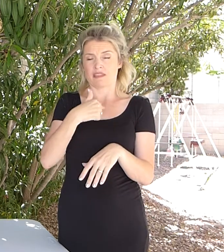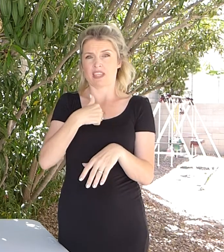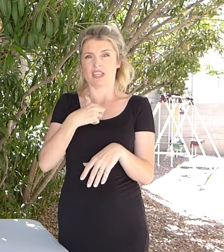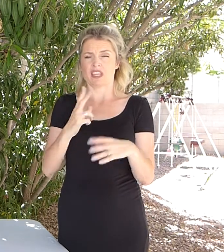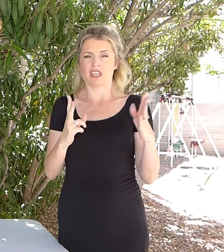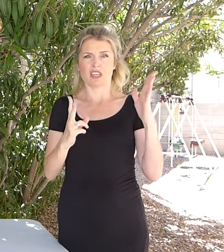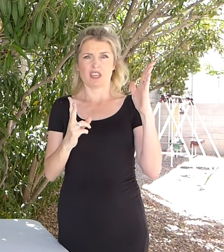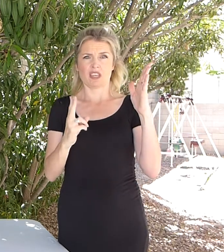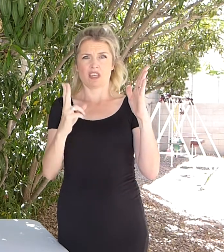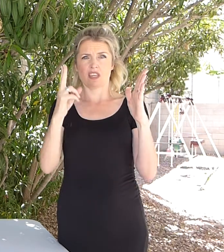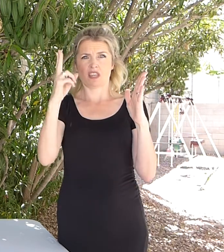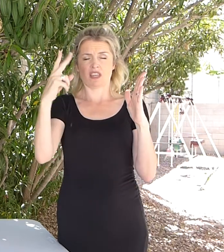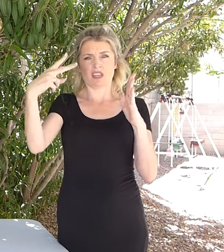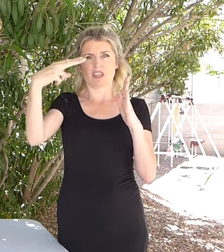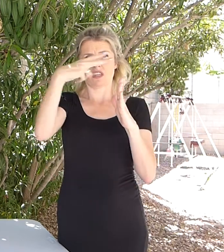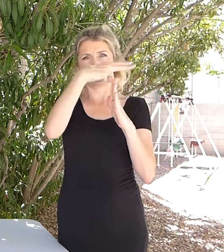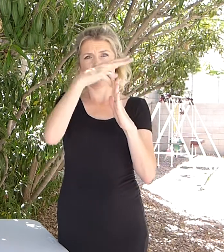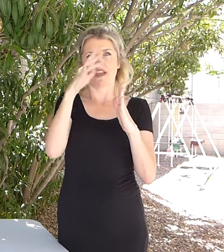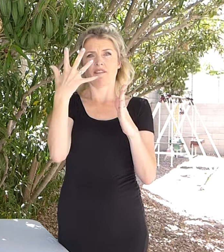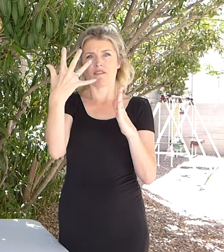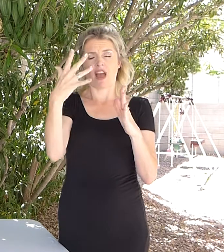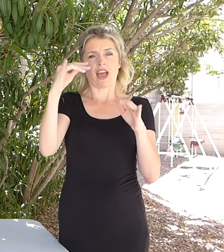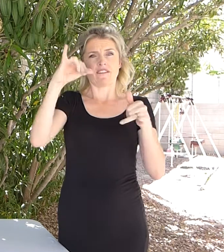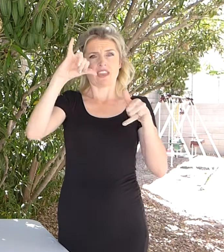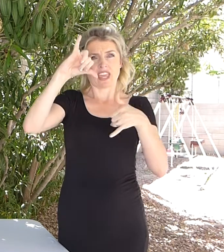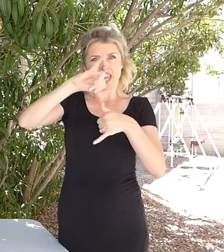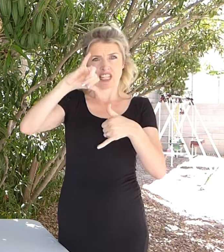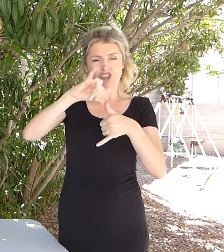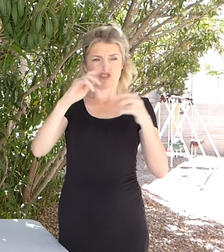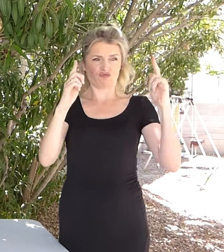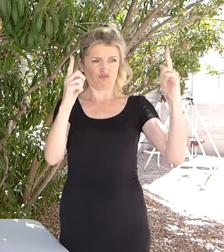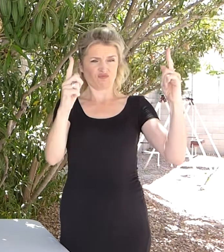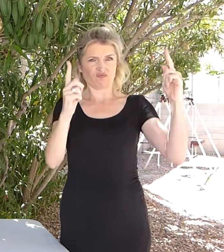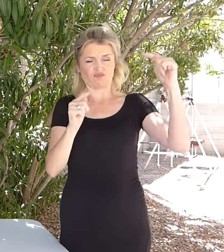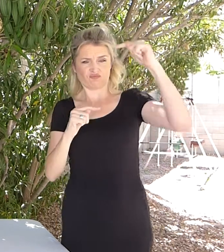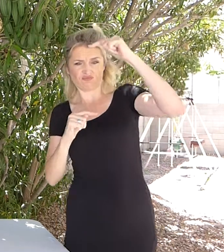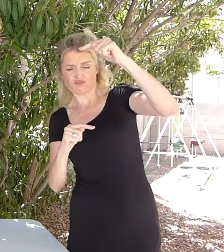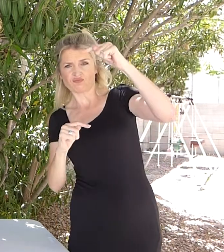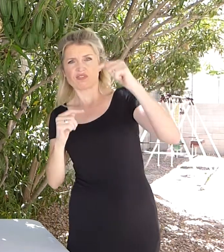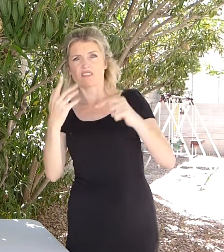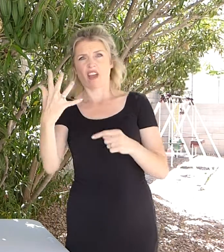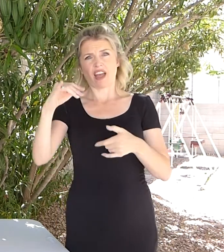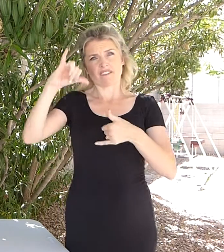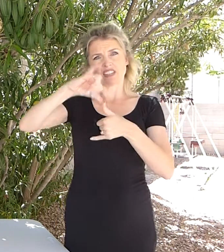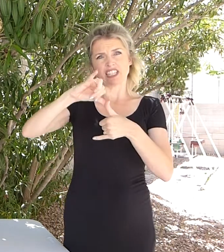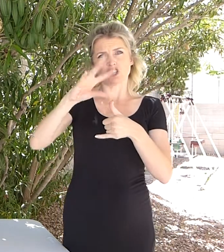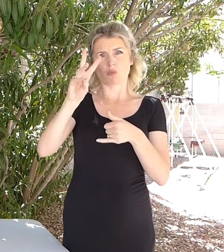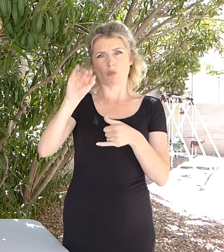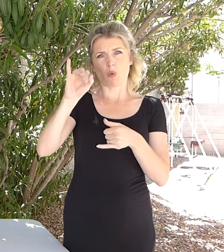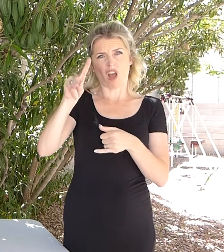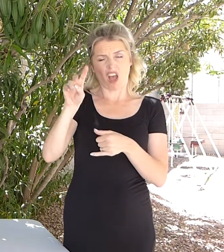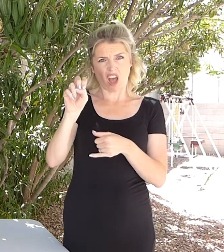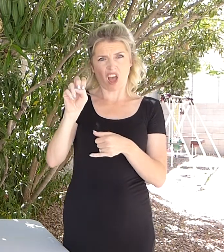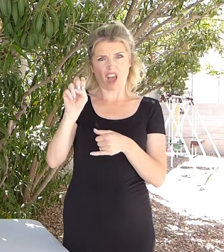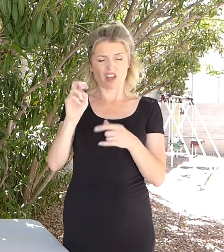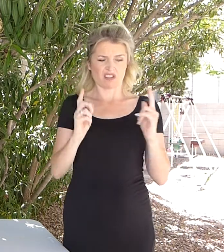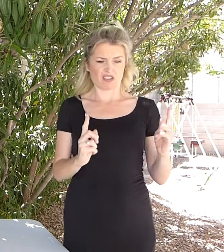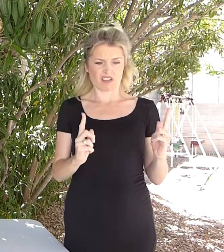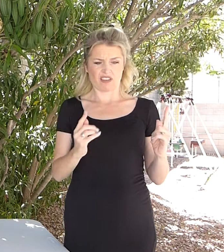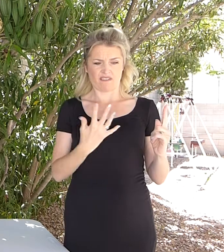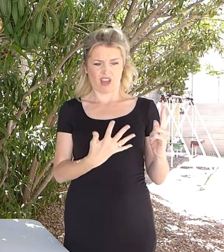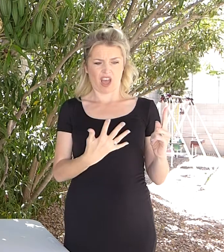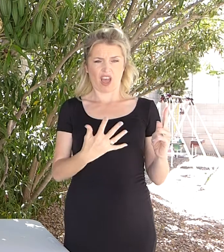5 inches long by 5 inches wide, a 5 by 5. But you can choose how big or how small you want to make